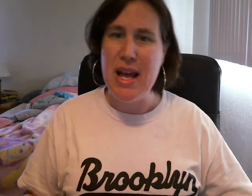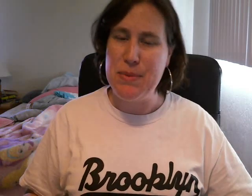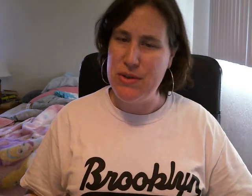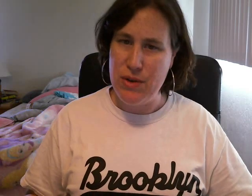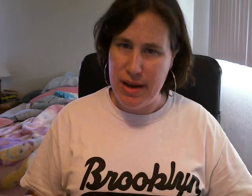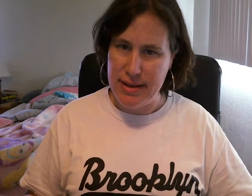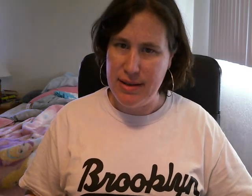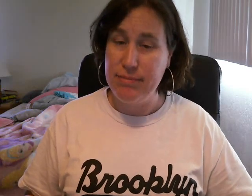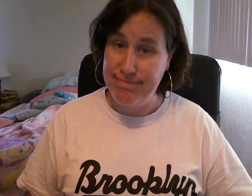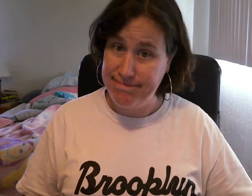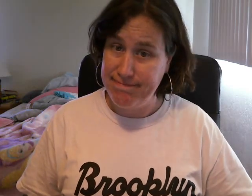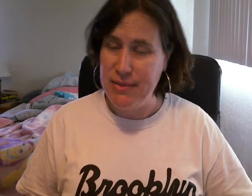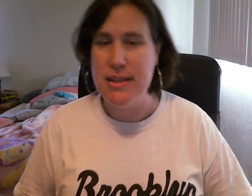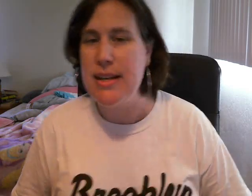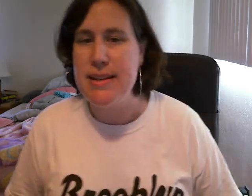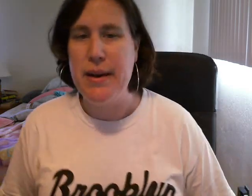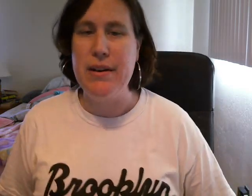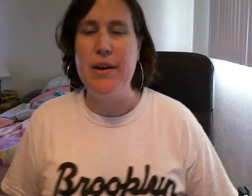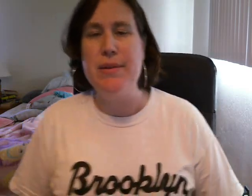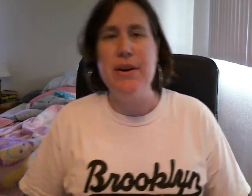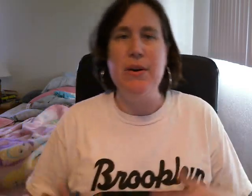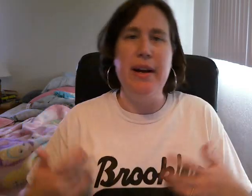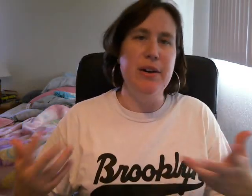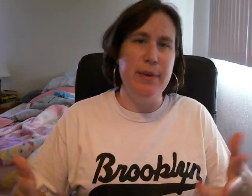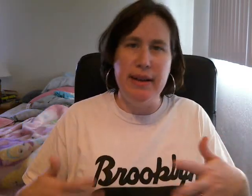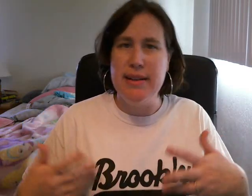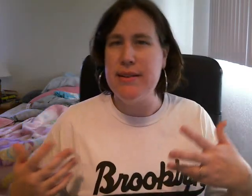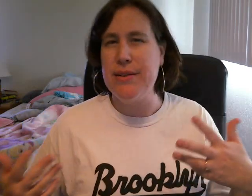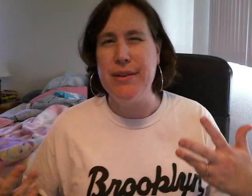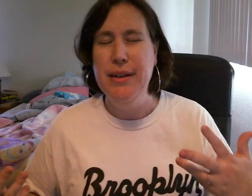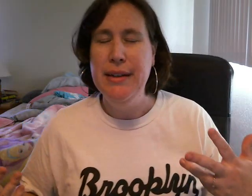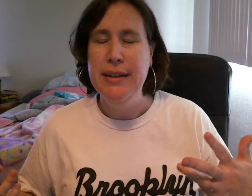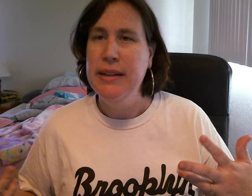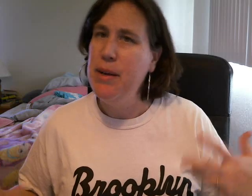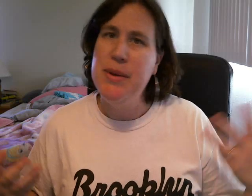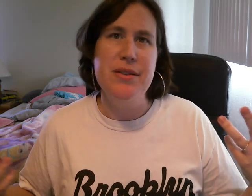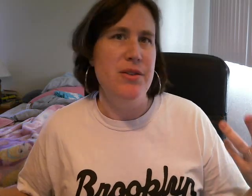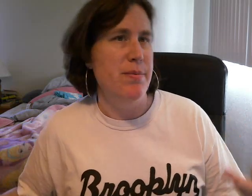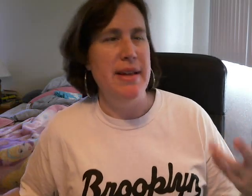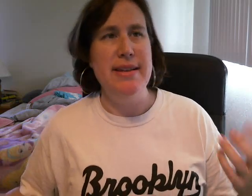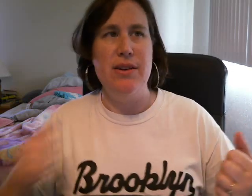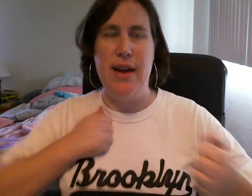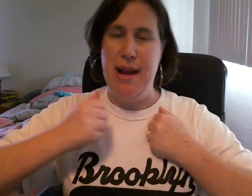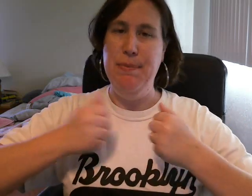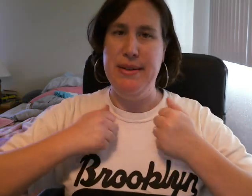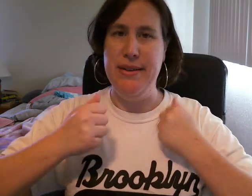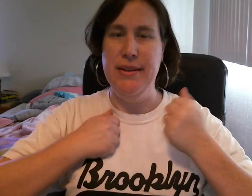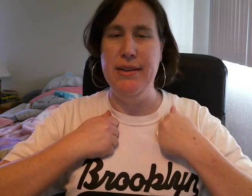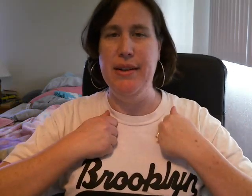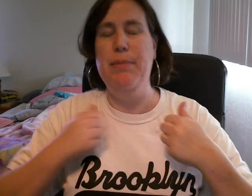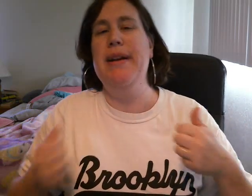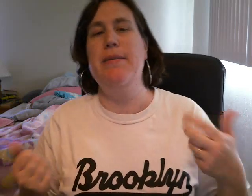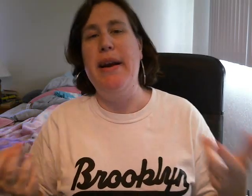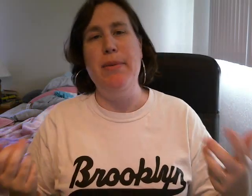Apes do not. It's an easy way to know. So like gorillas or gibbons or chimpanzees or apes. But spider